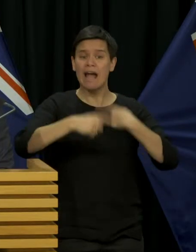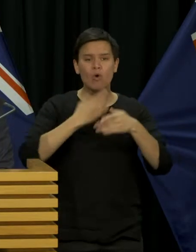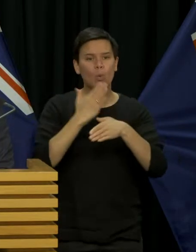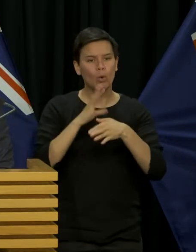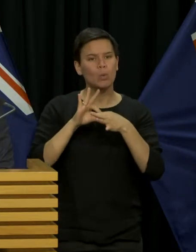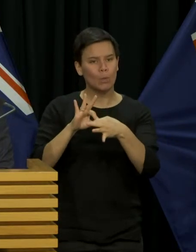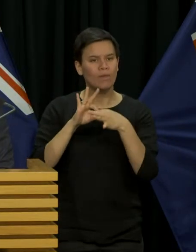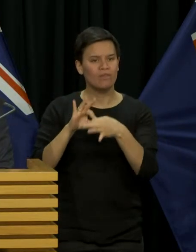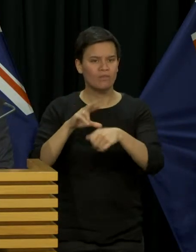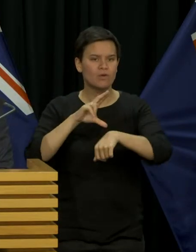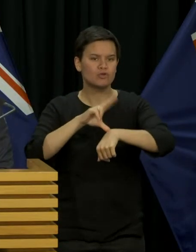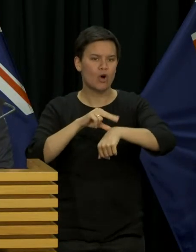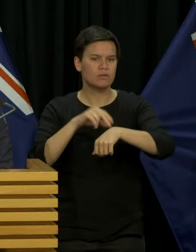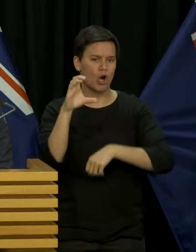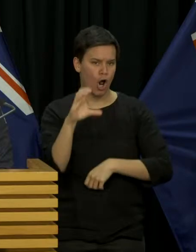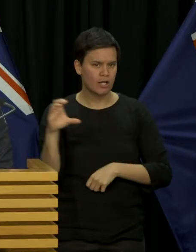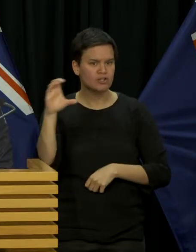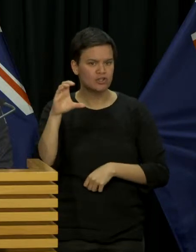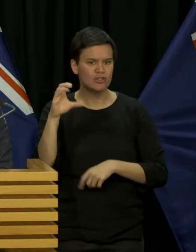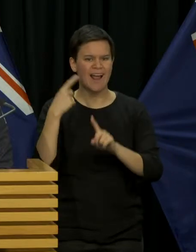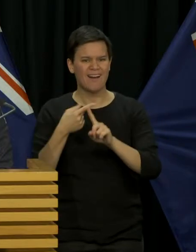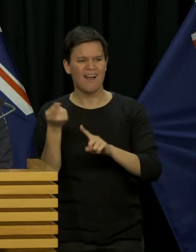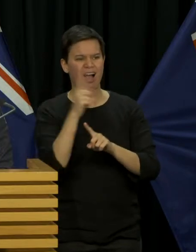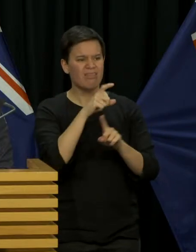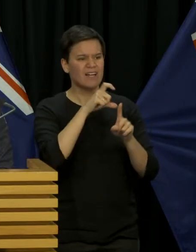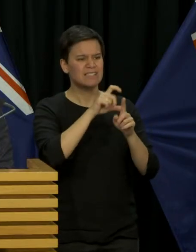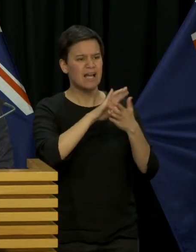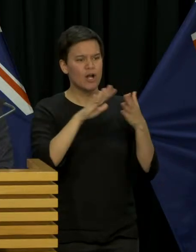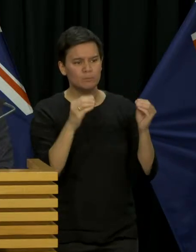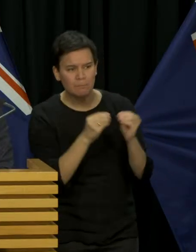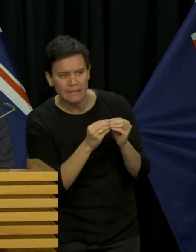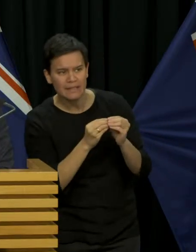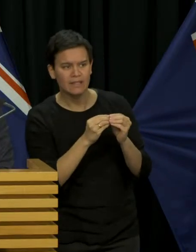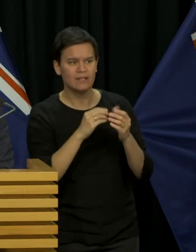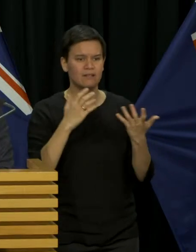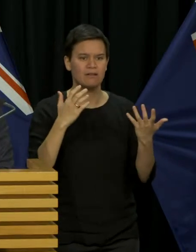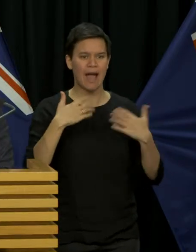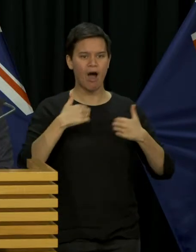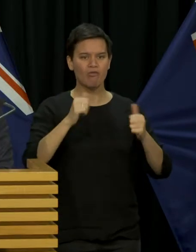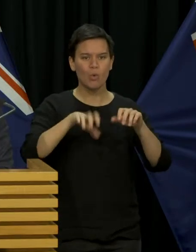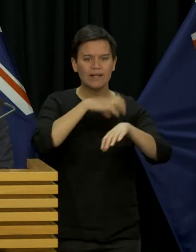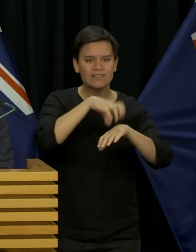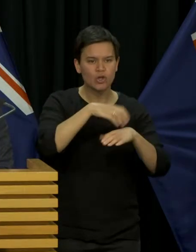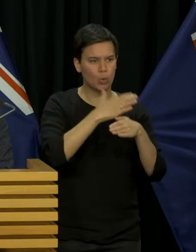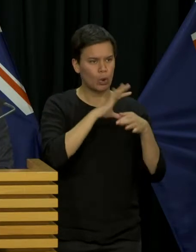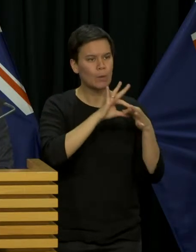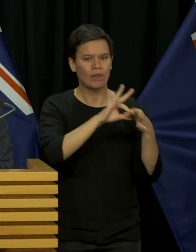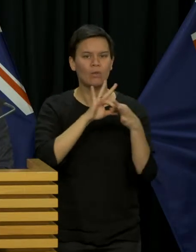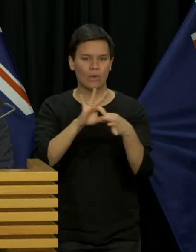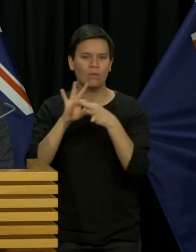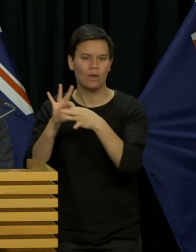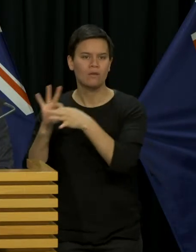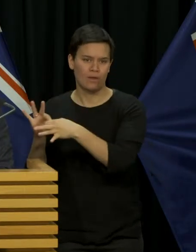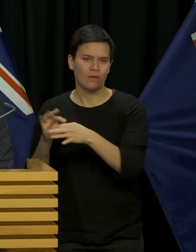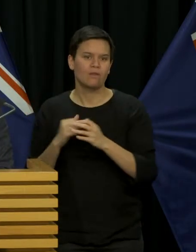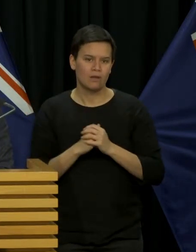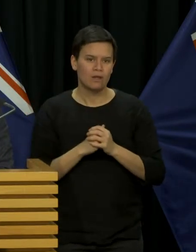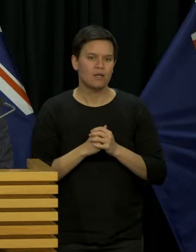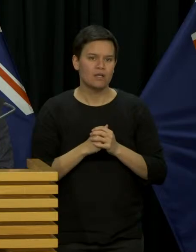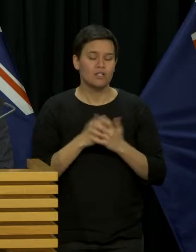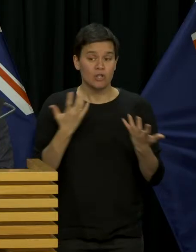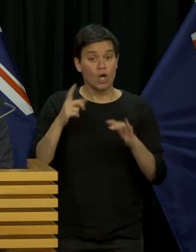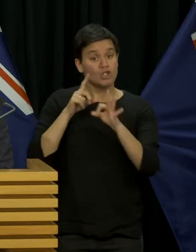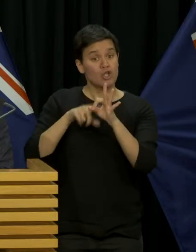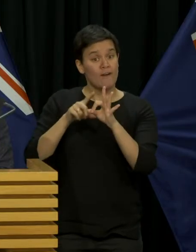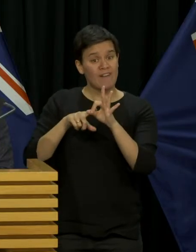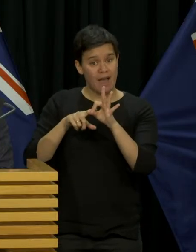other colleges, primary health organisations and district health boards to work through some of the rich information in that survey to